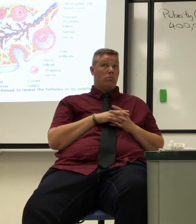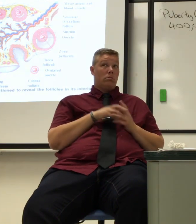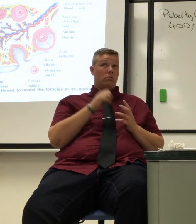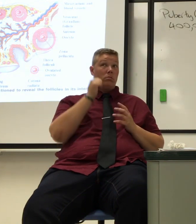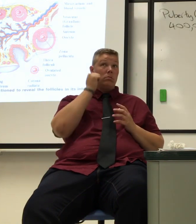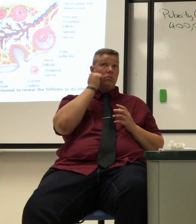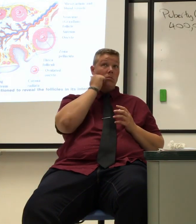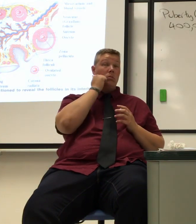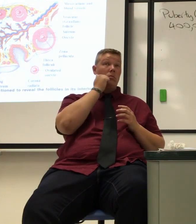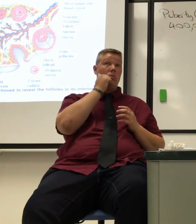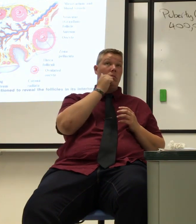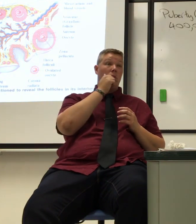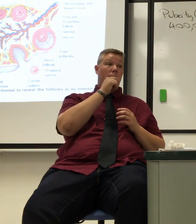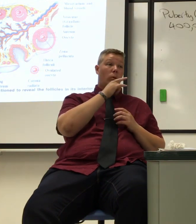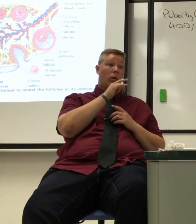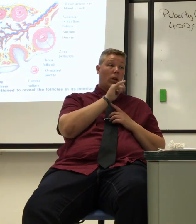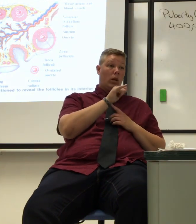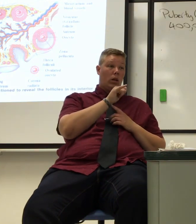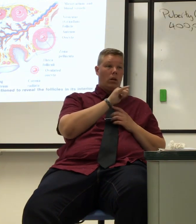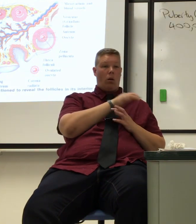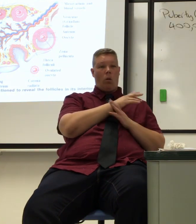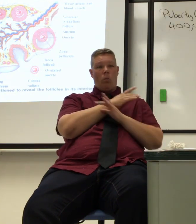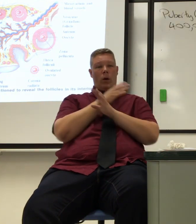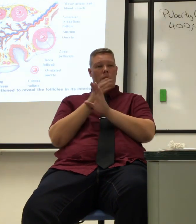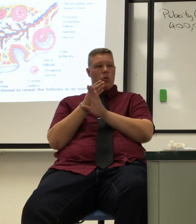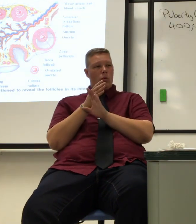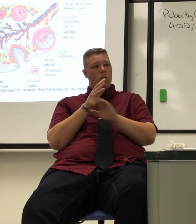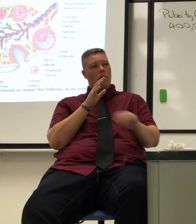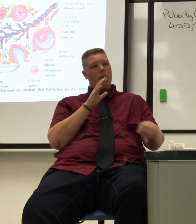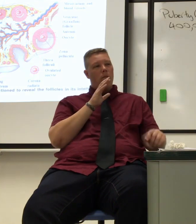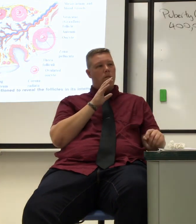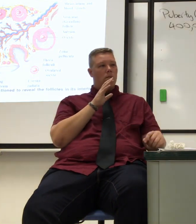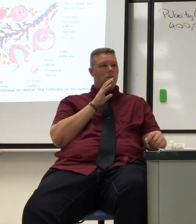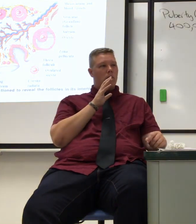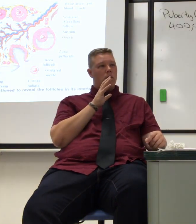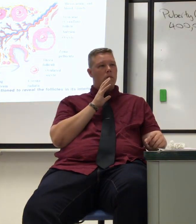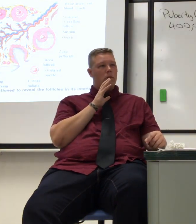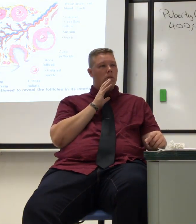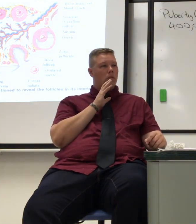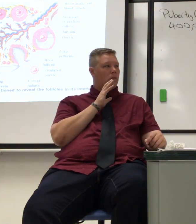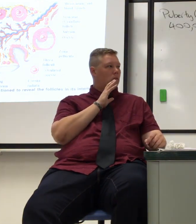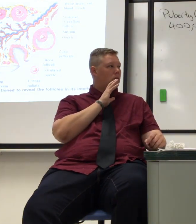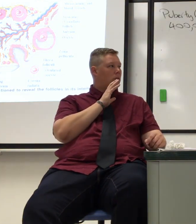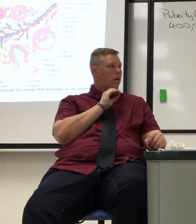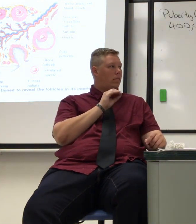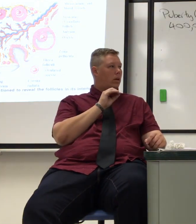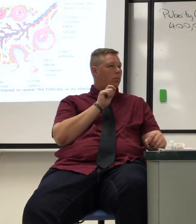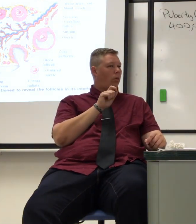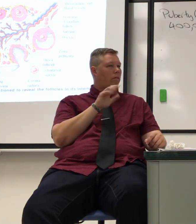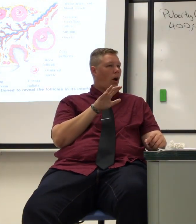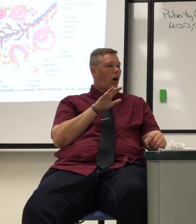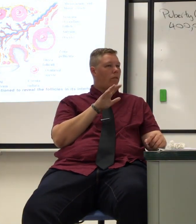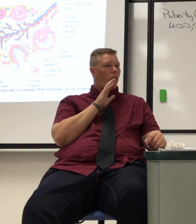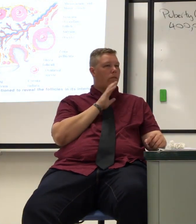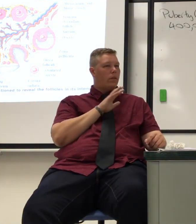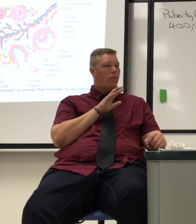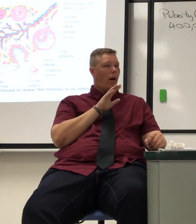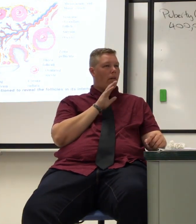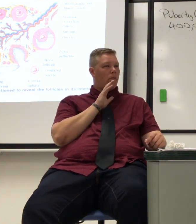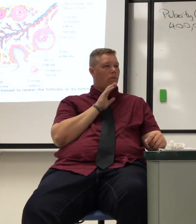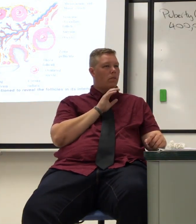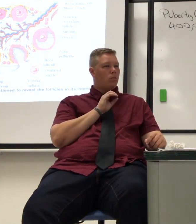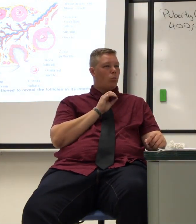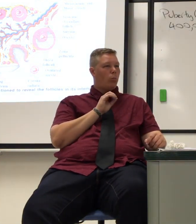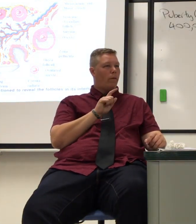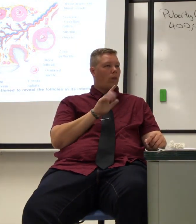to menopause, which is about age 50.5 years. Pretty much you're depleted. The ovary is depleted of